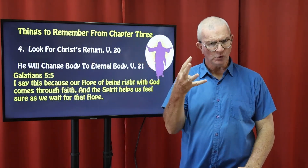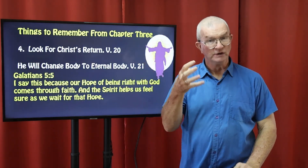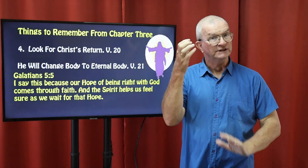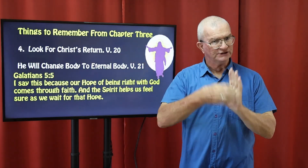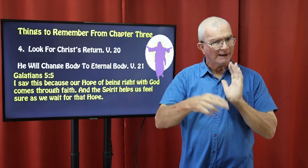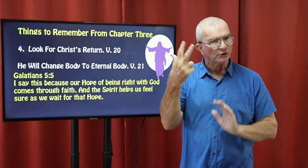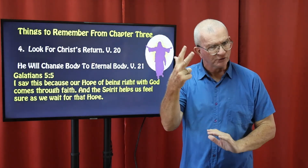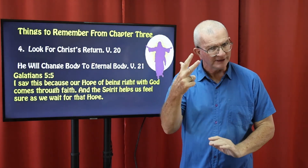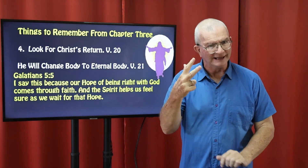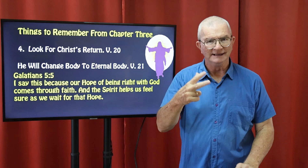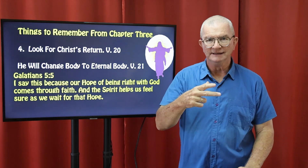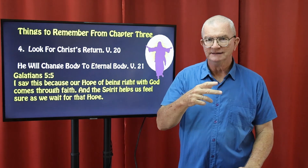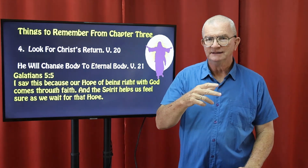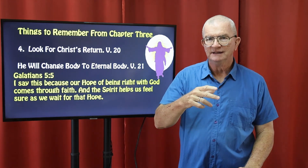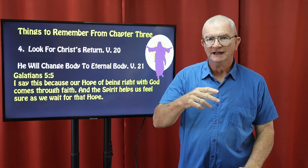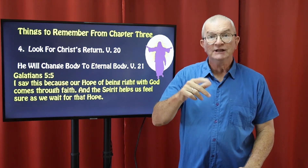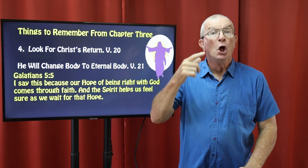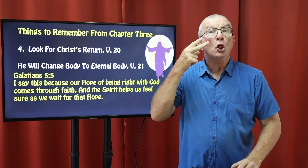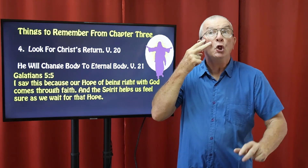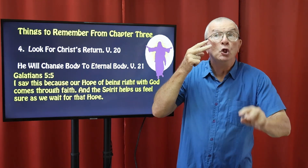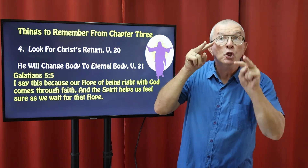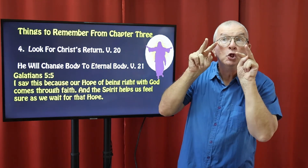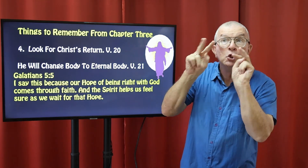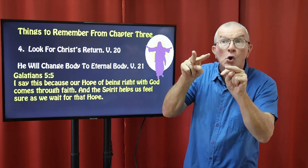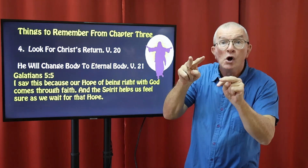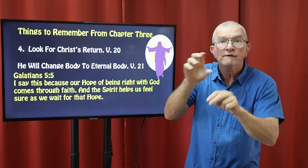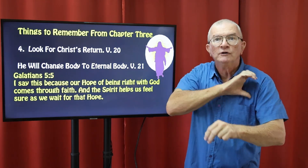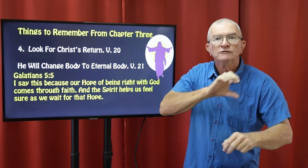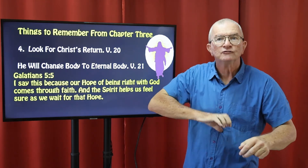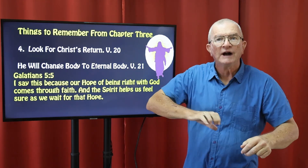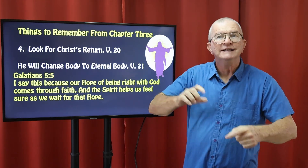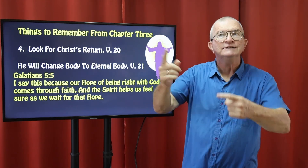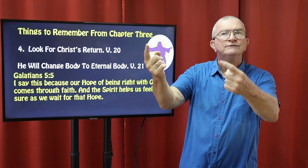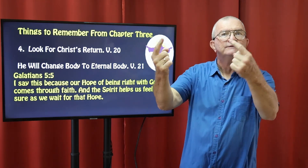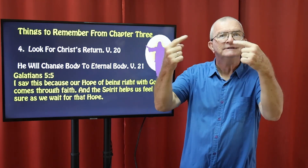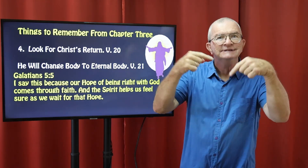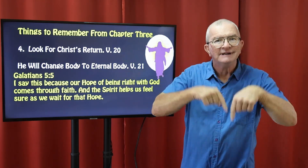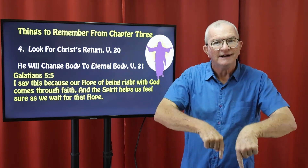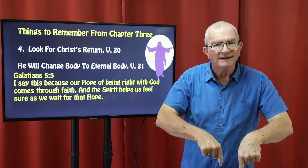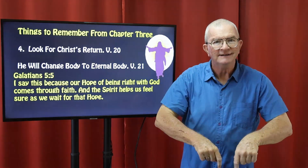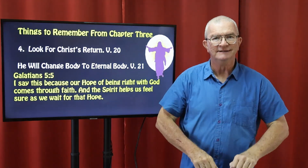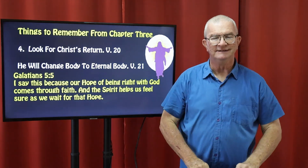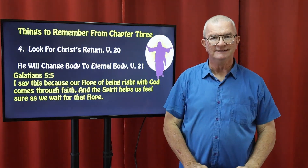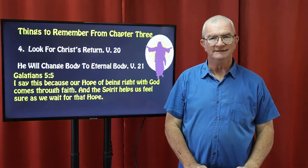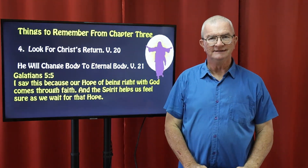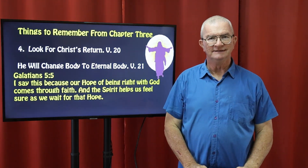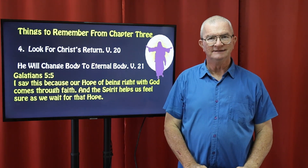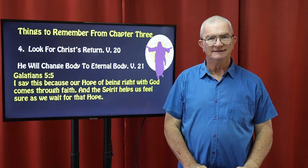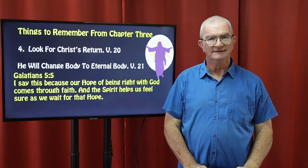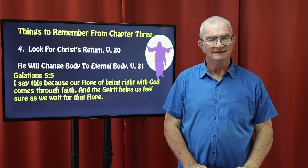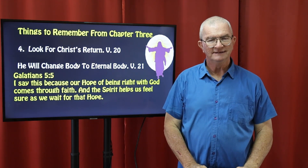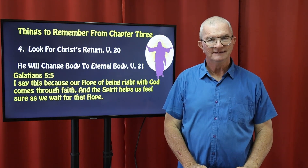Number 4 of chapter 3. Look for Christ's return.